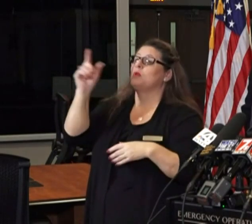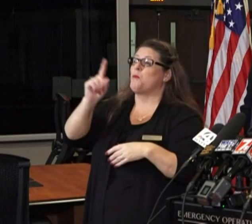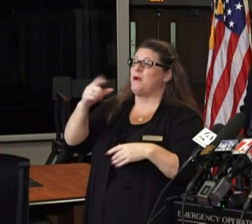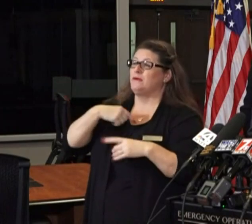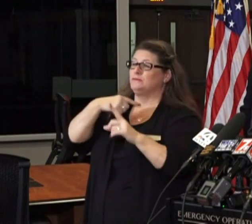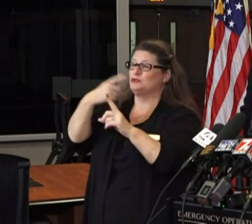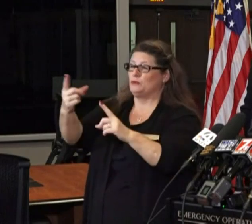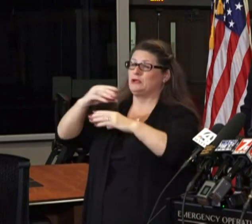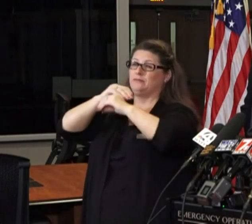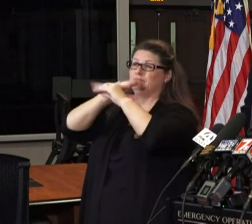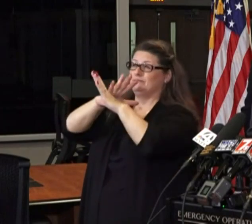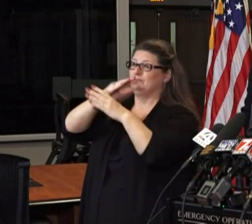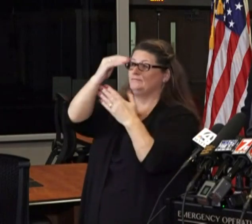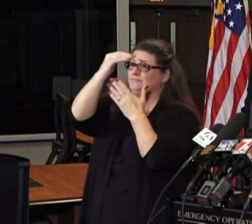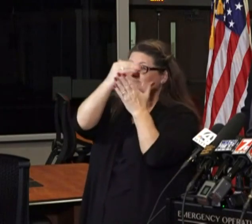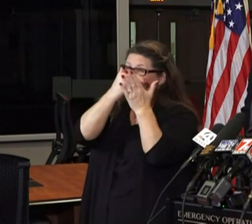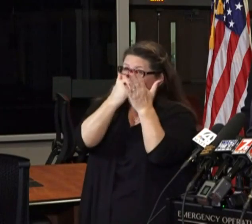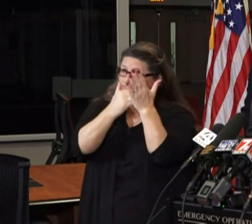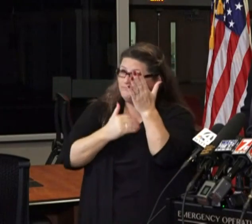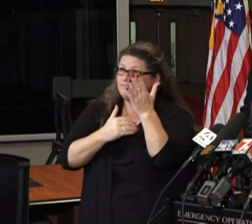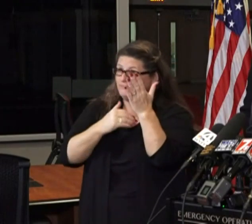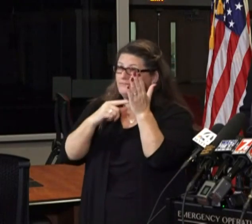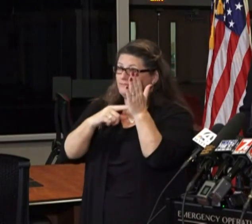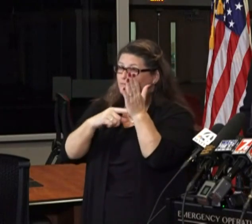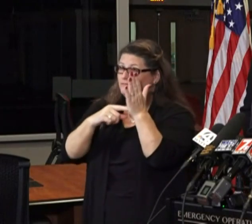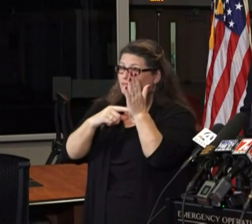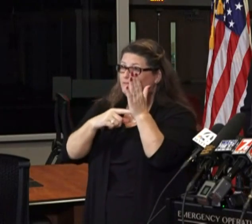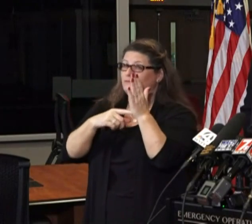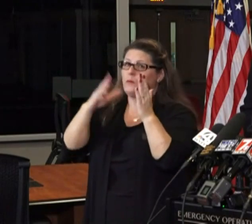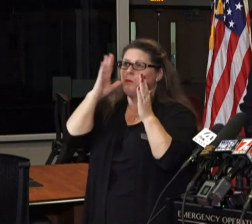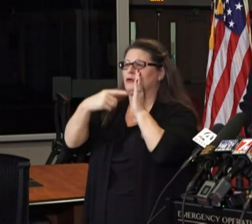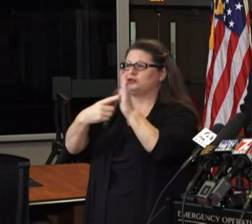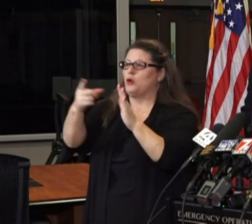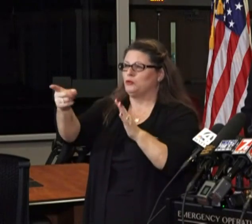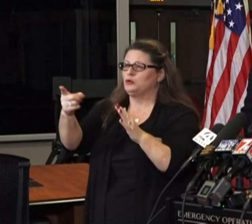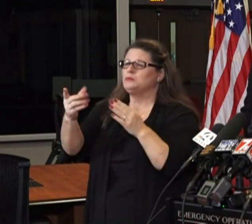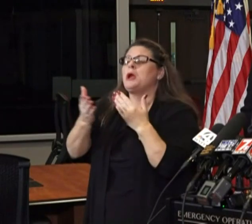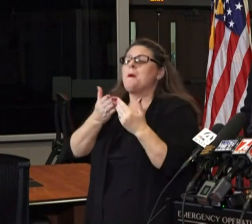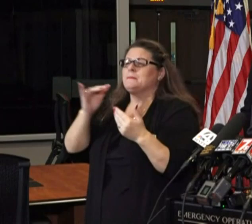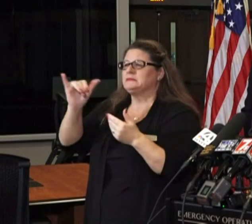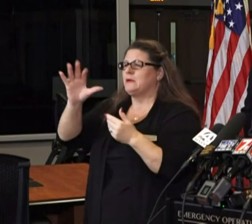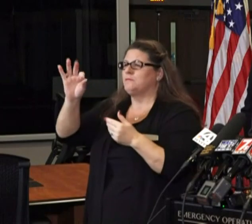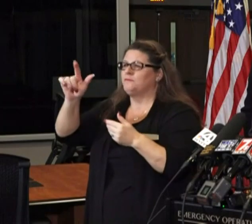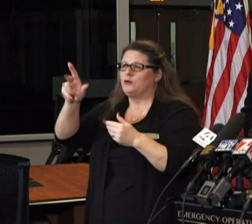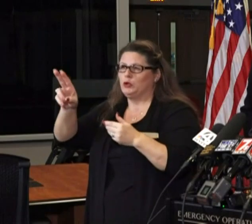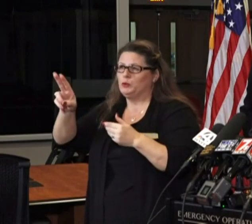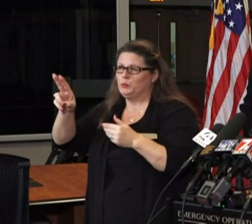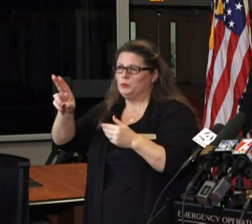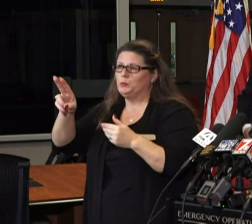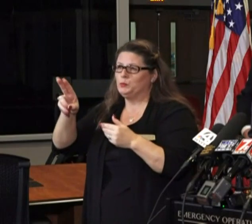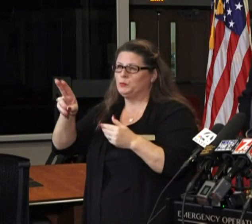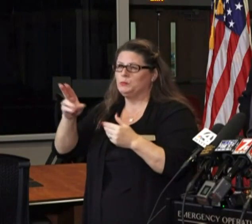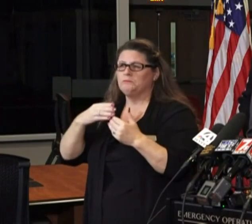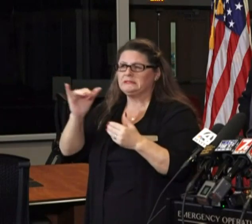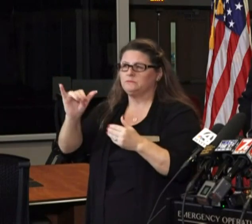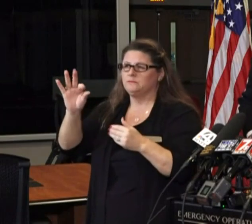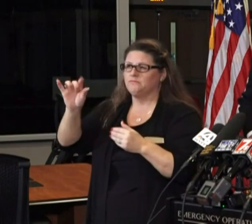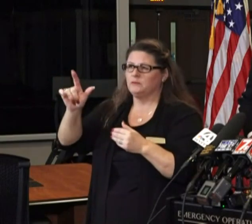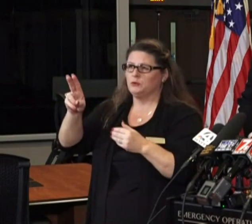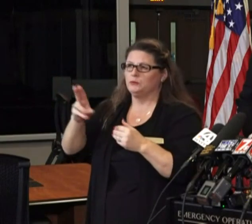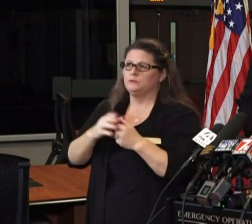it's specifically what the guidelines are and what things you would look for. Flu-like symptoms are generally what you would expect in this sort of context.